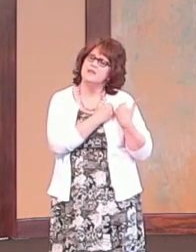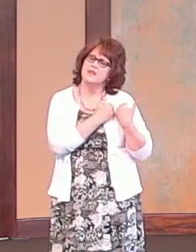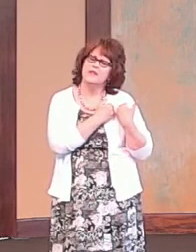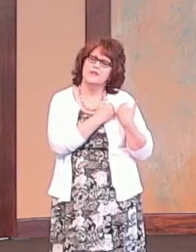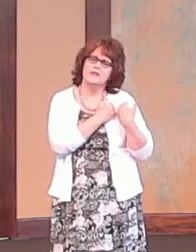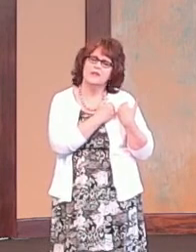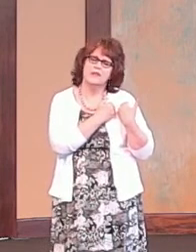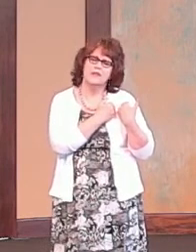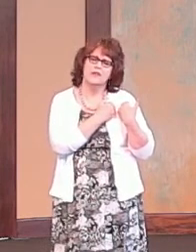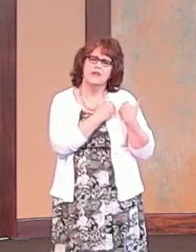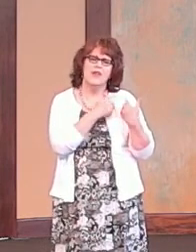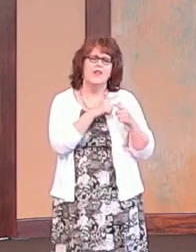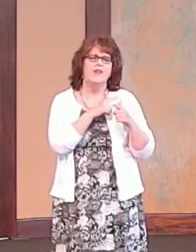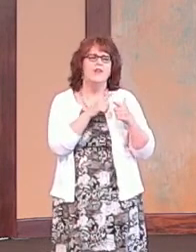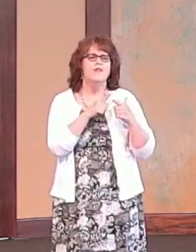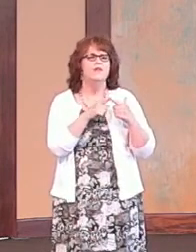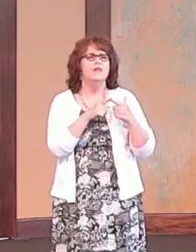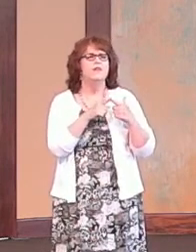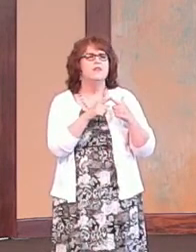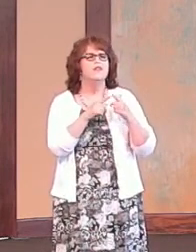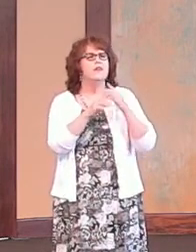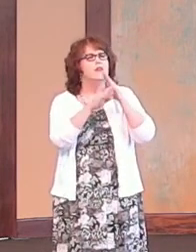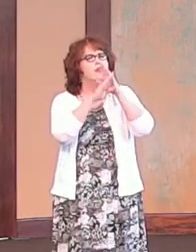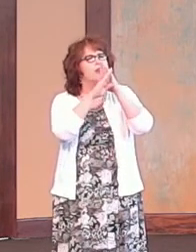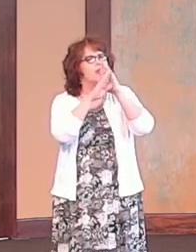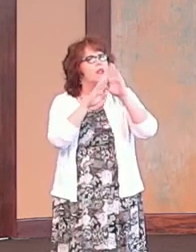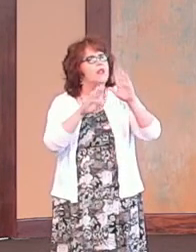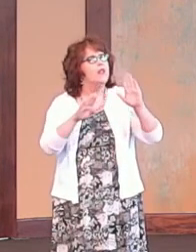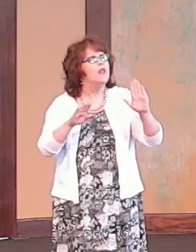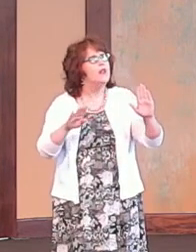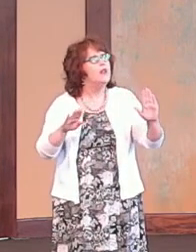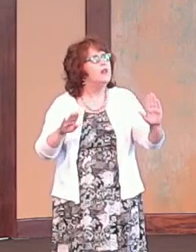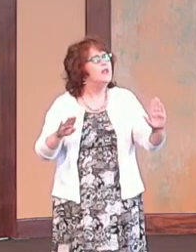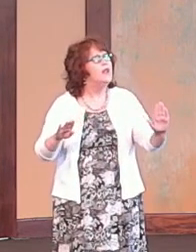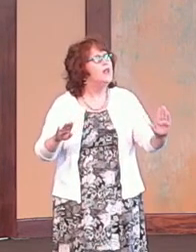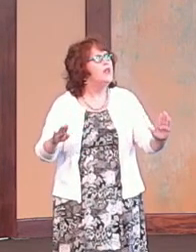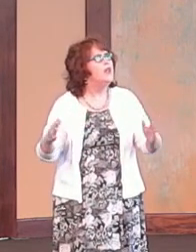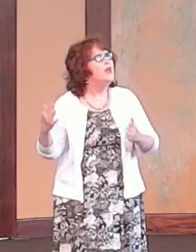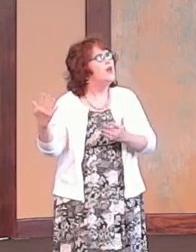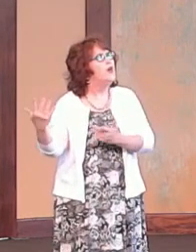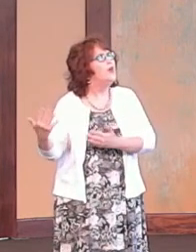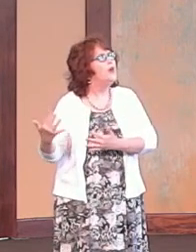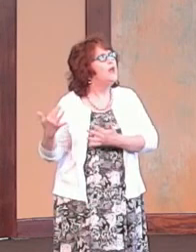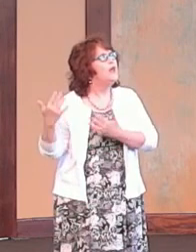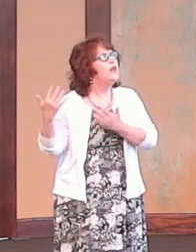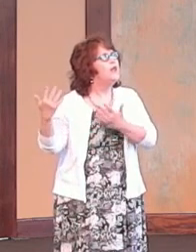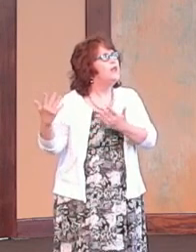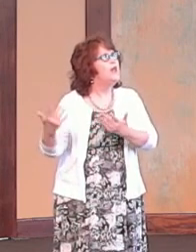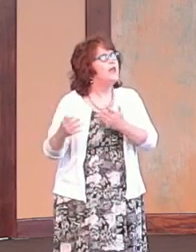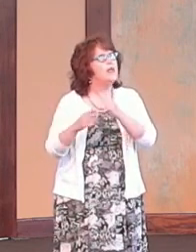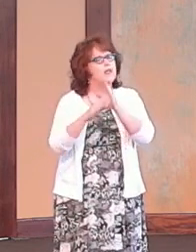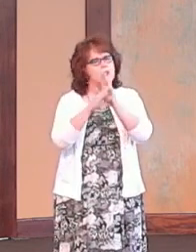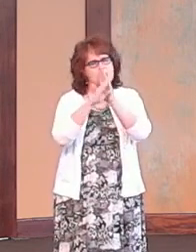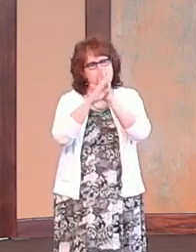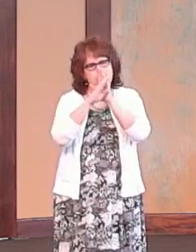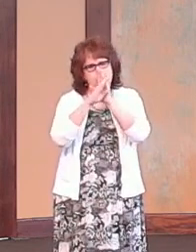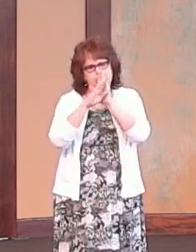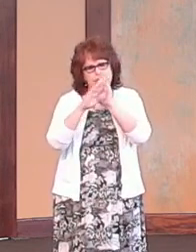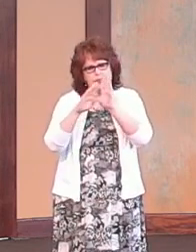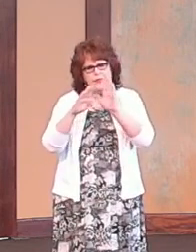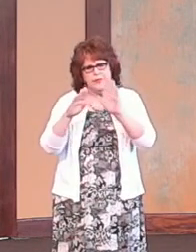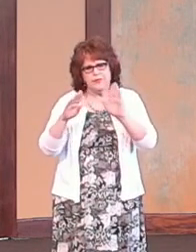be, then I am still and wait here in the silence